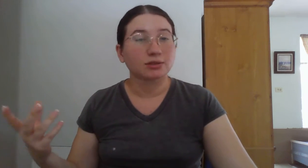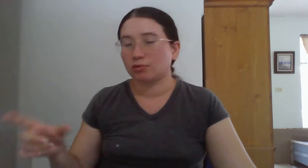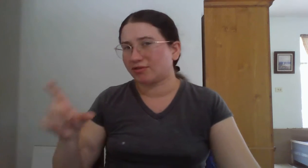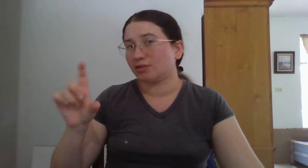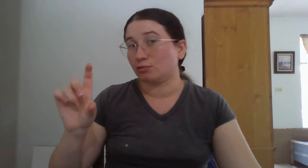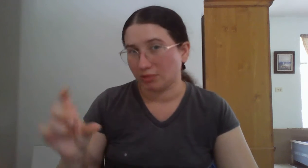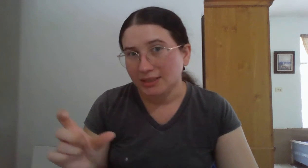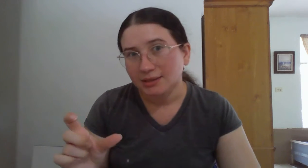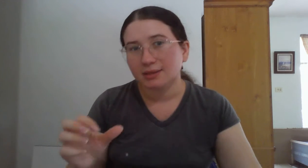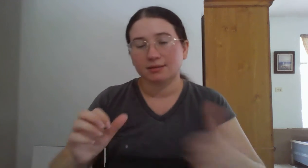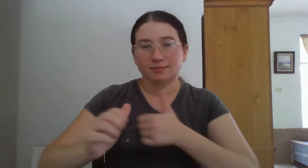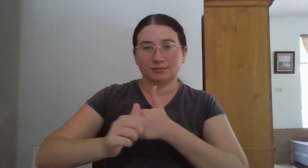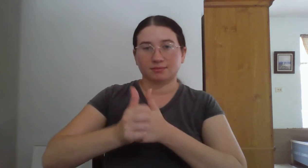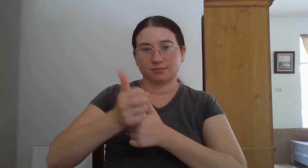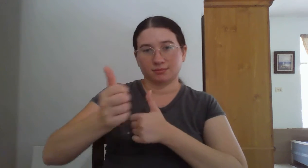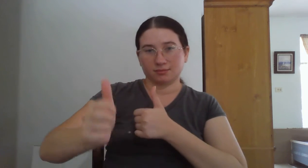or even risk.